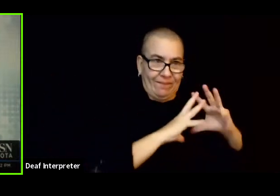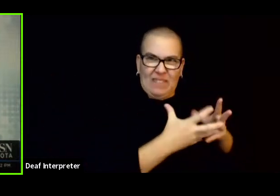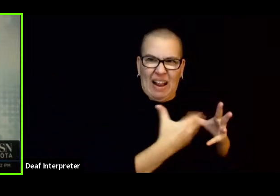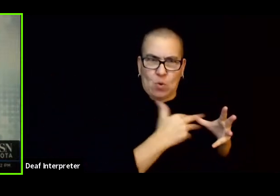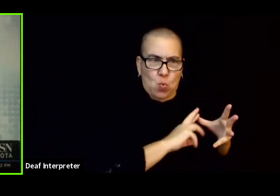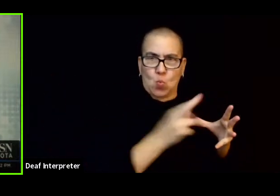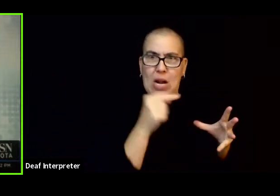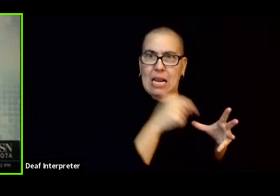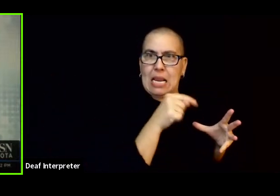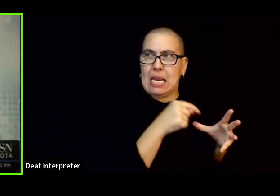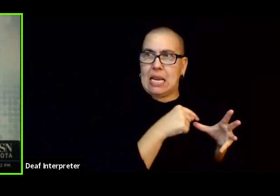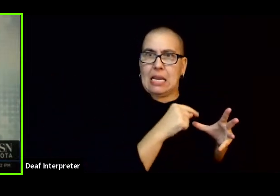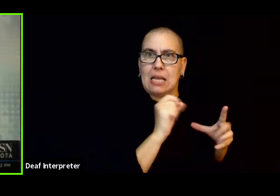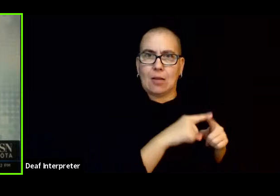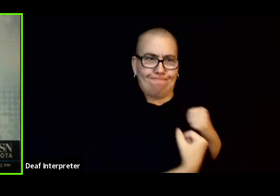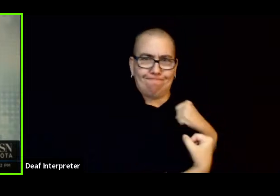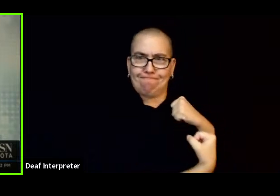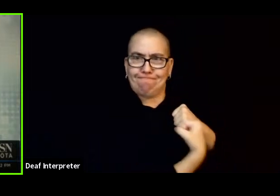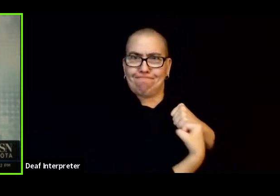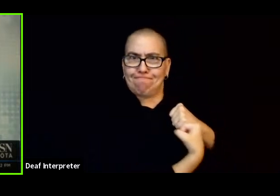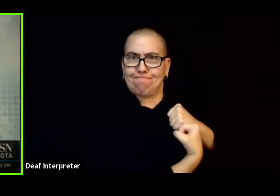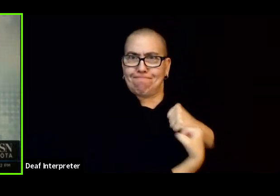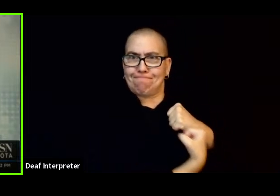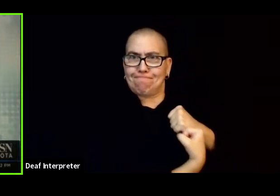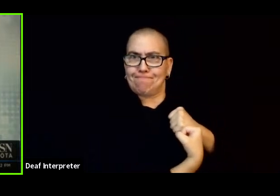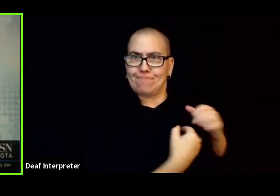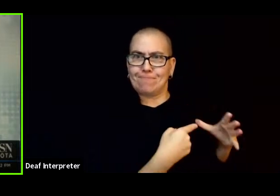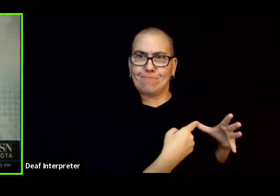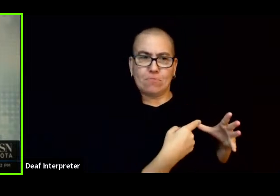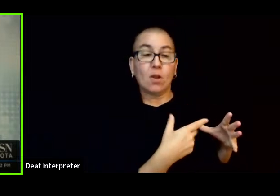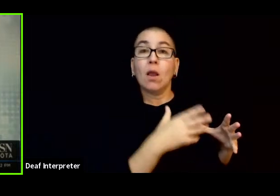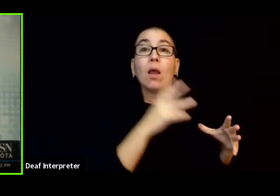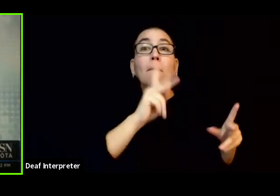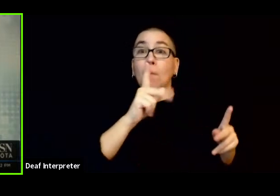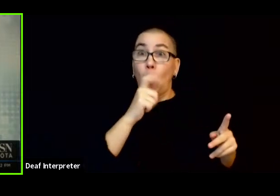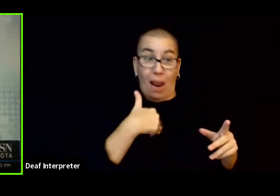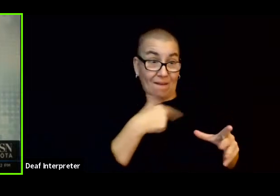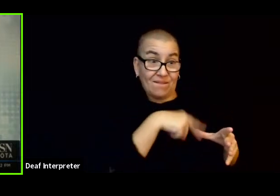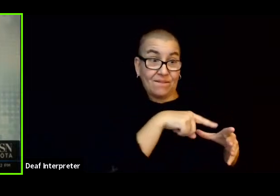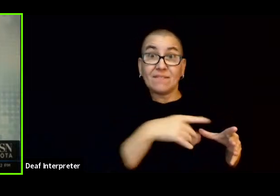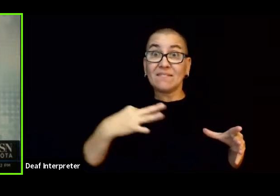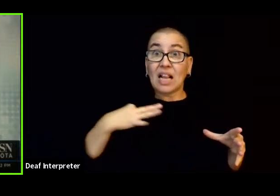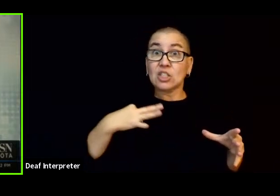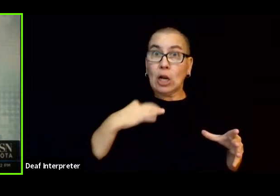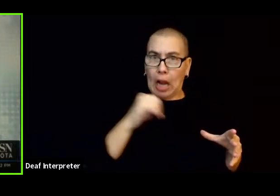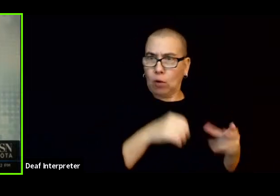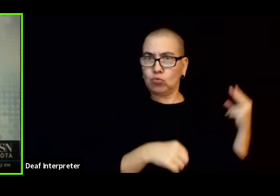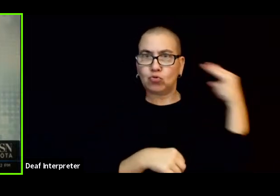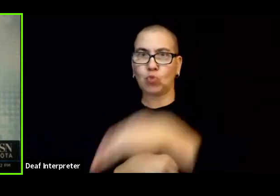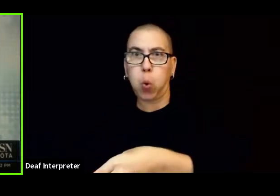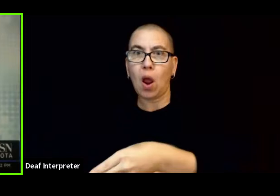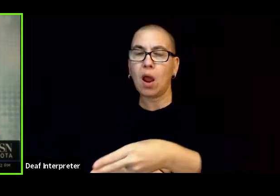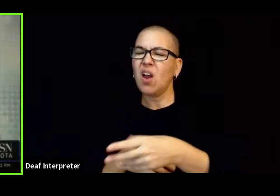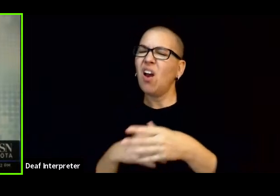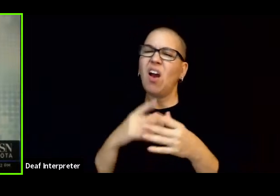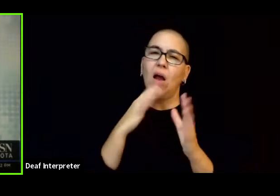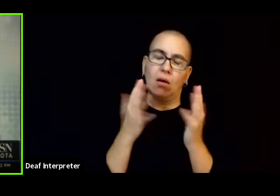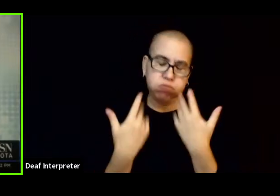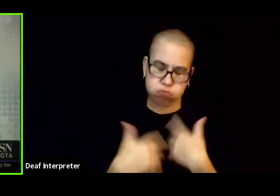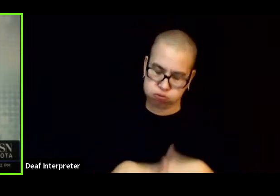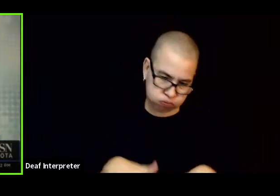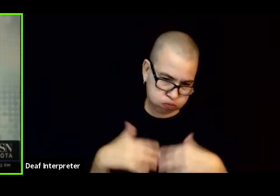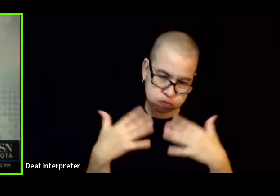clinicians who are able to volunteer to help out. As services get